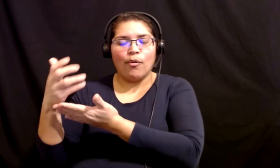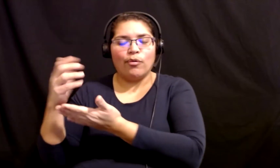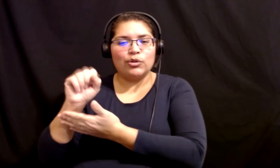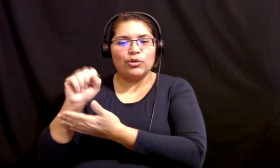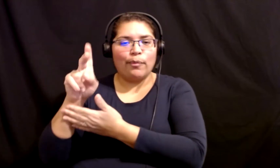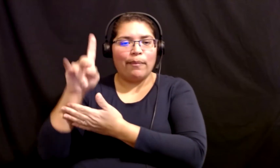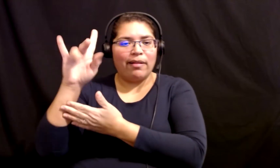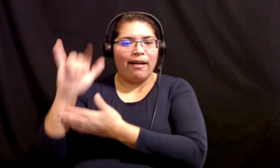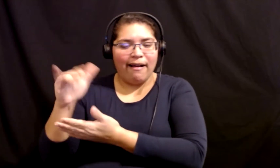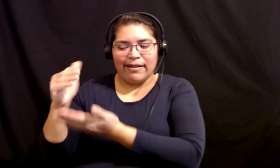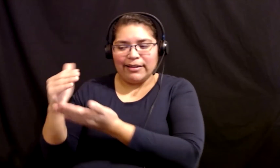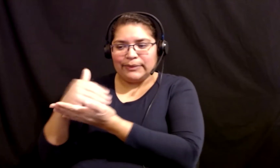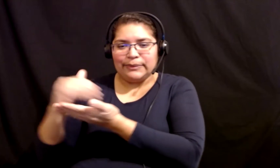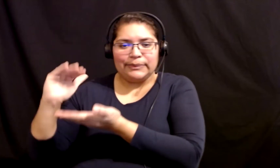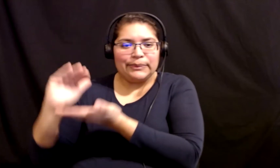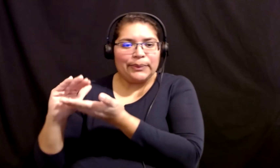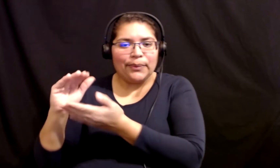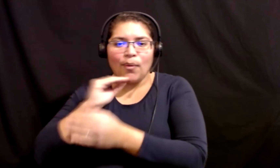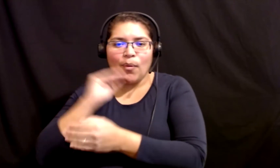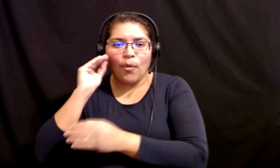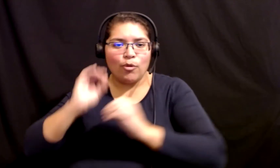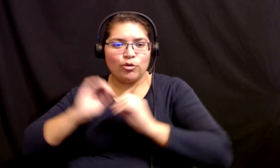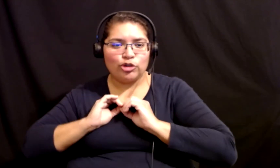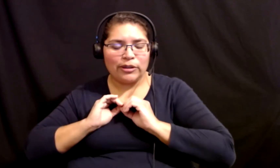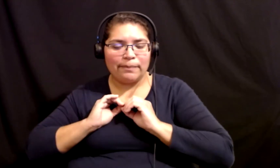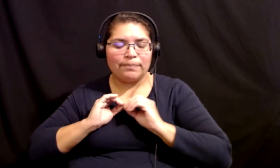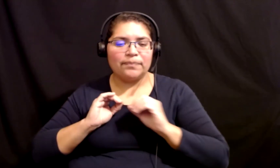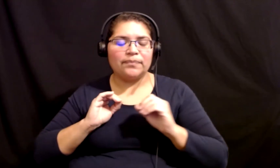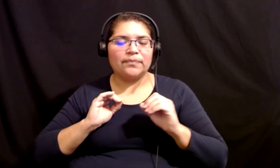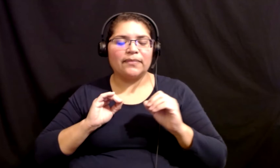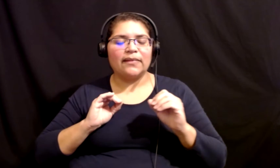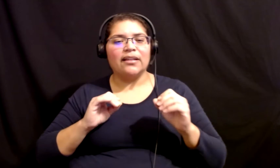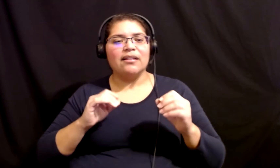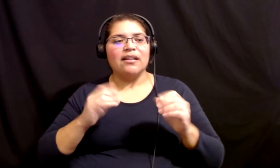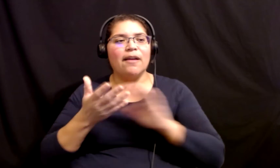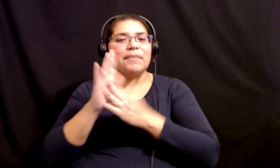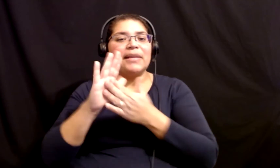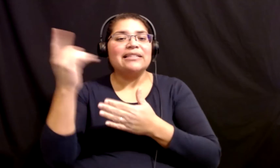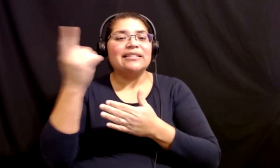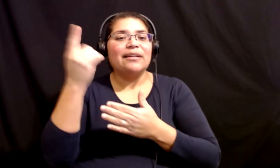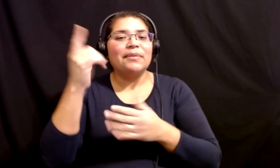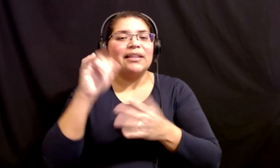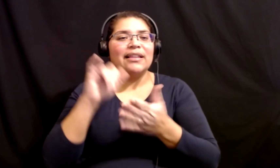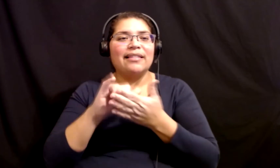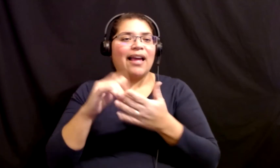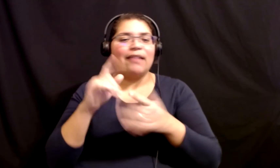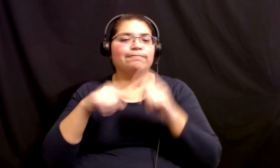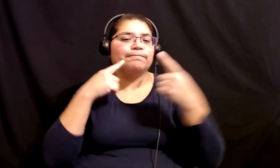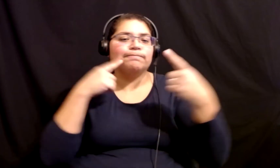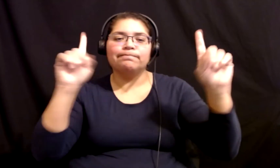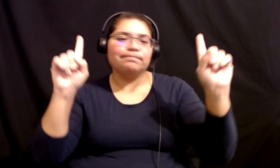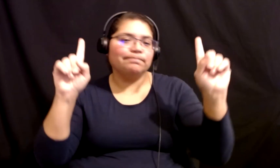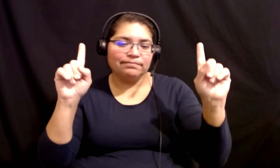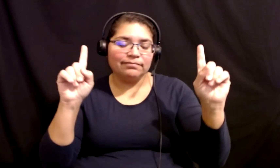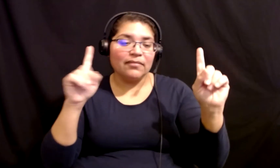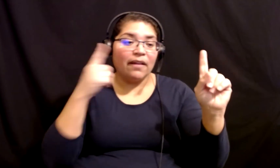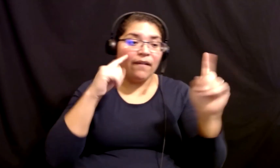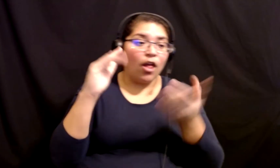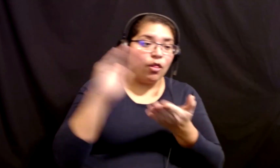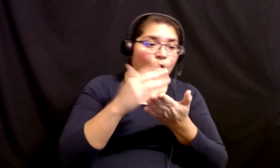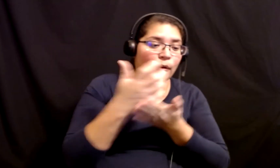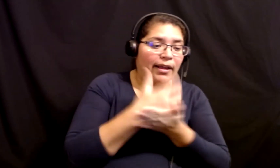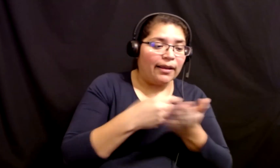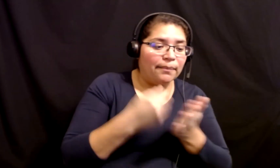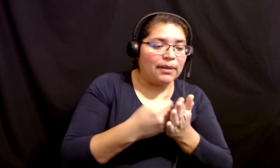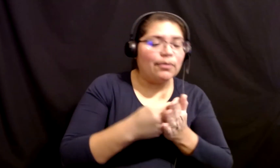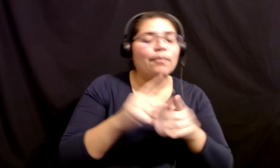homeownership, and then it becomes something that is no longer attainable, not only to low income people,